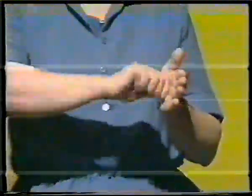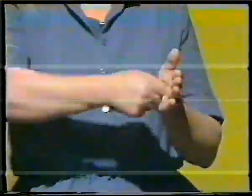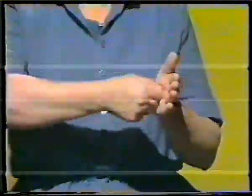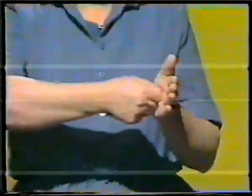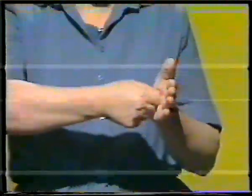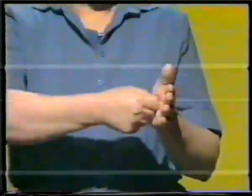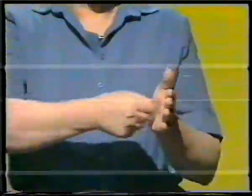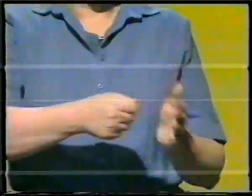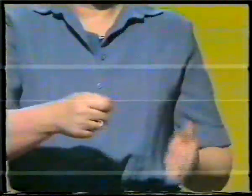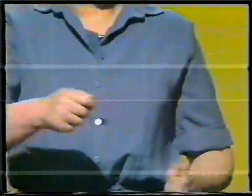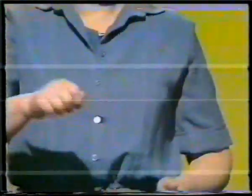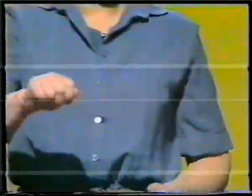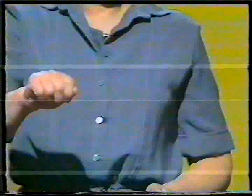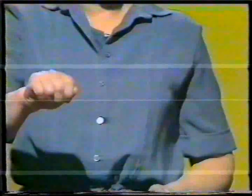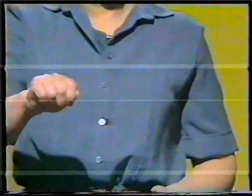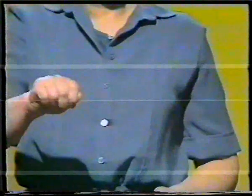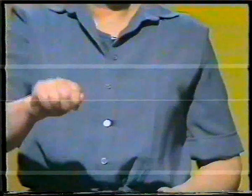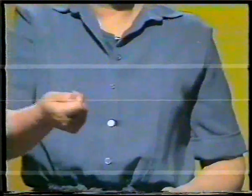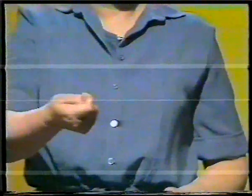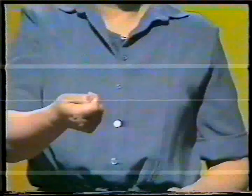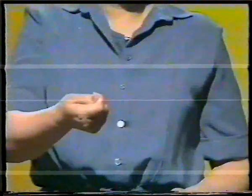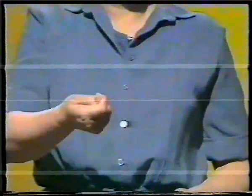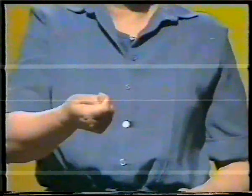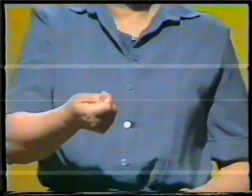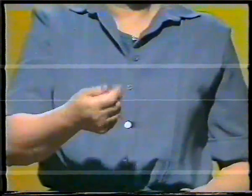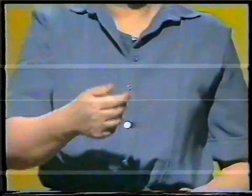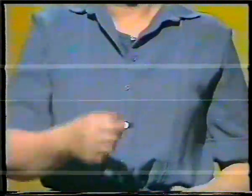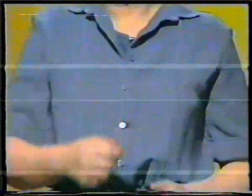Key. Or it can be done on its own. Key.